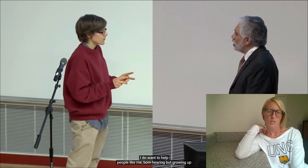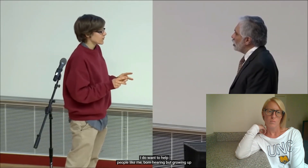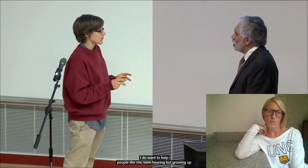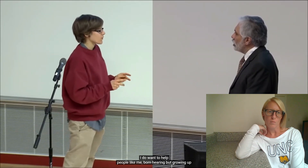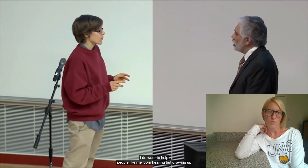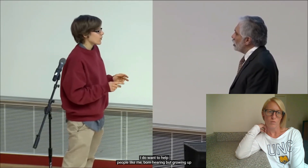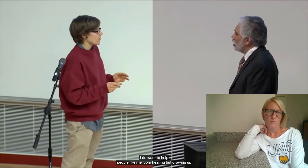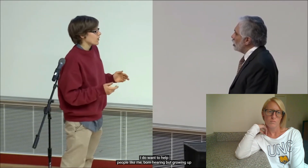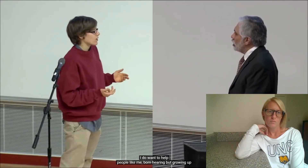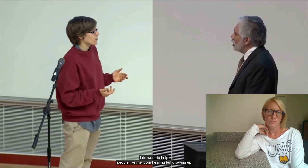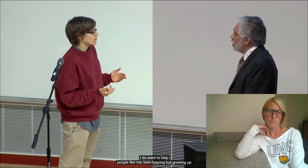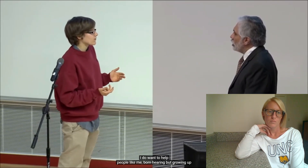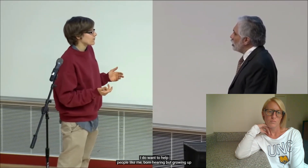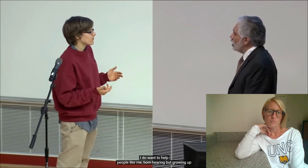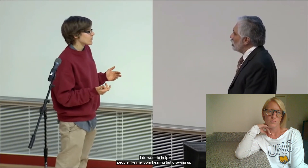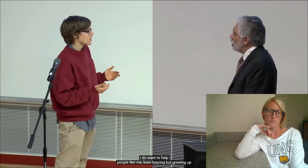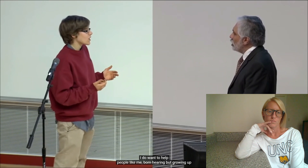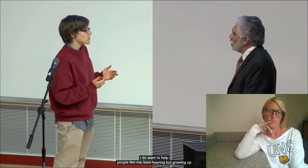people